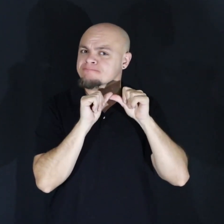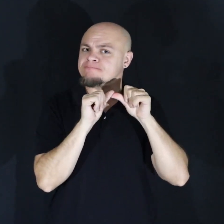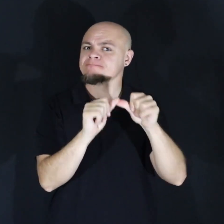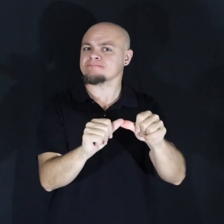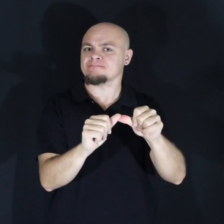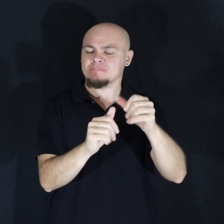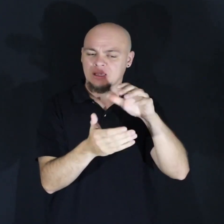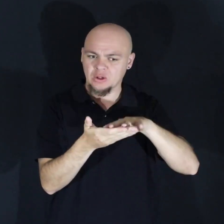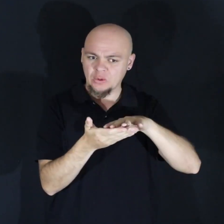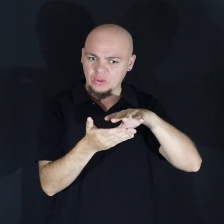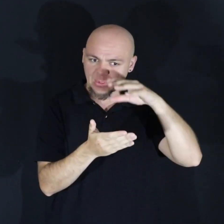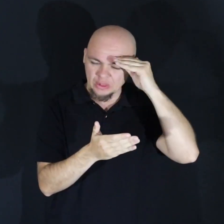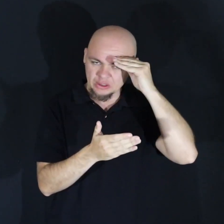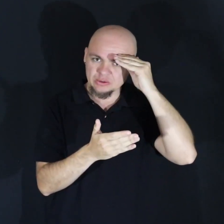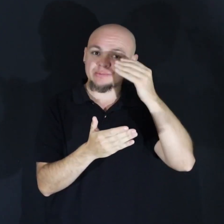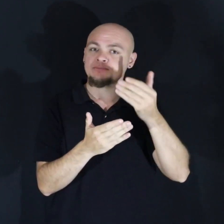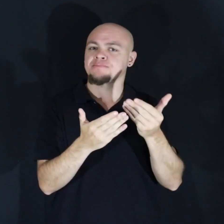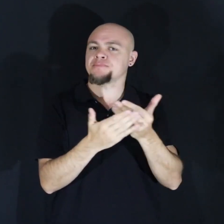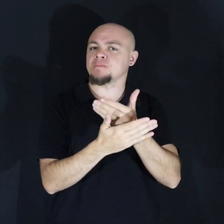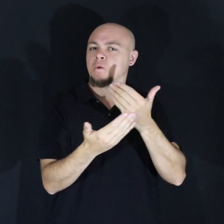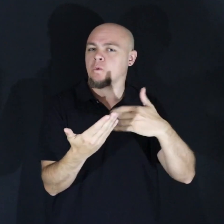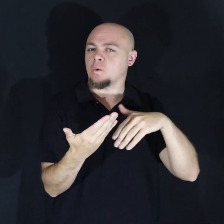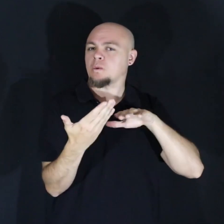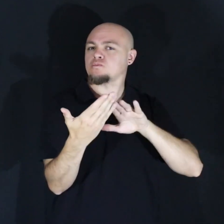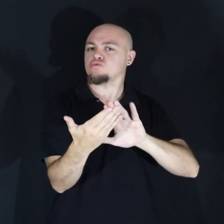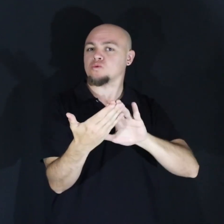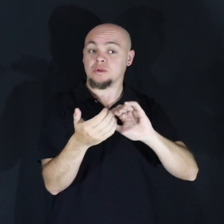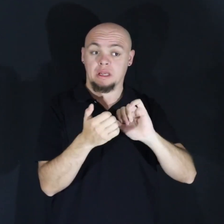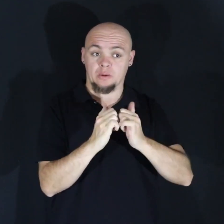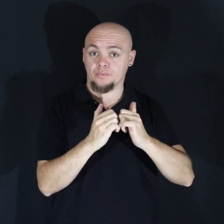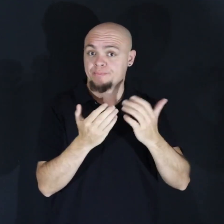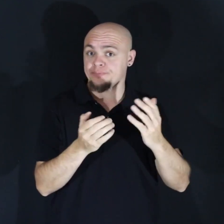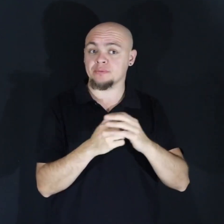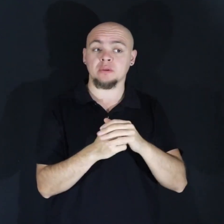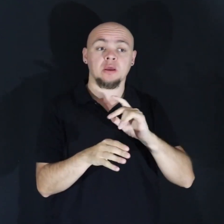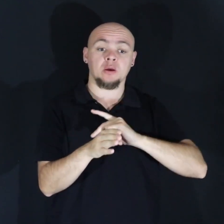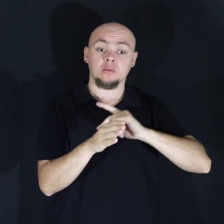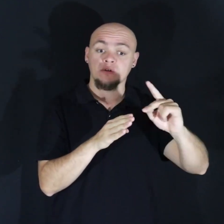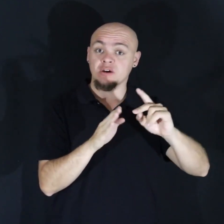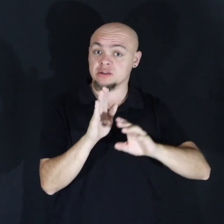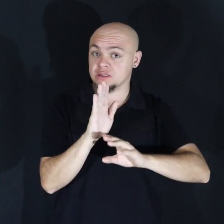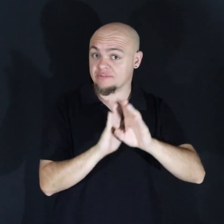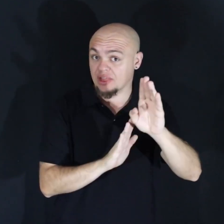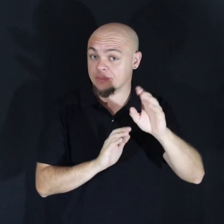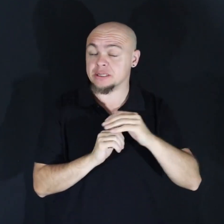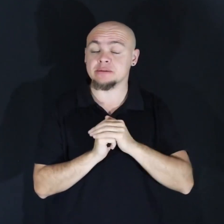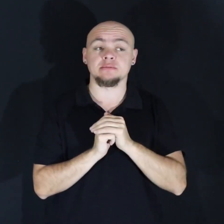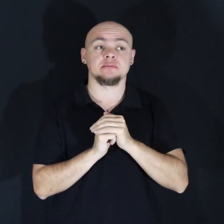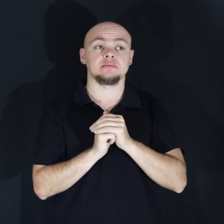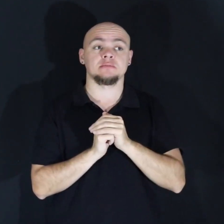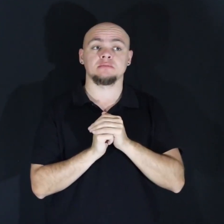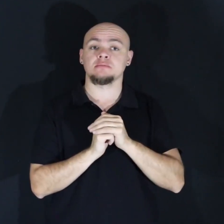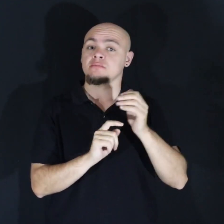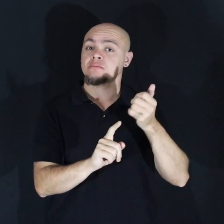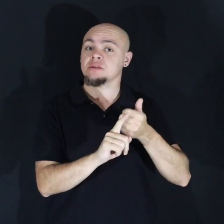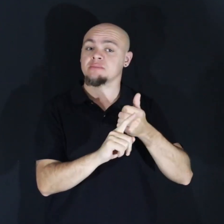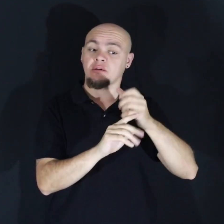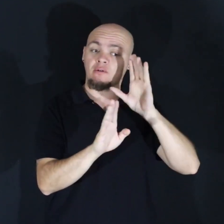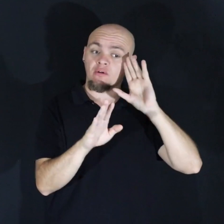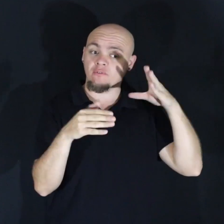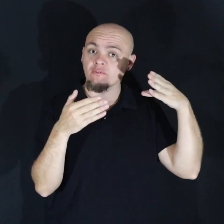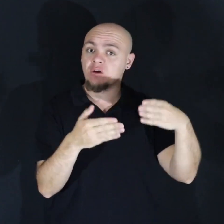continuously learn new approaches through professional development programs that are focused